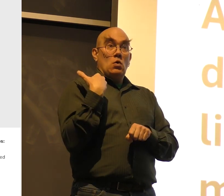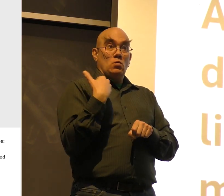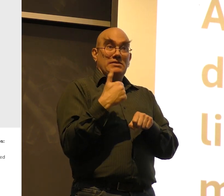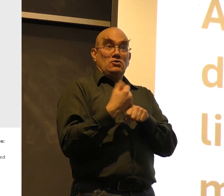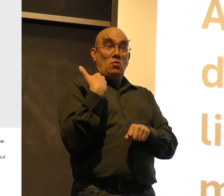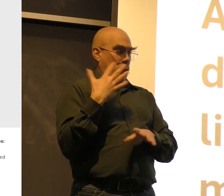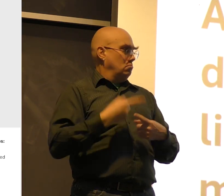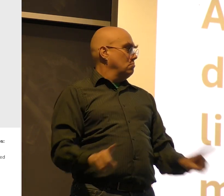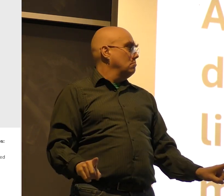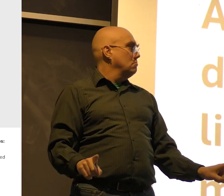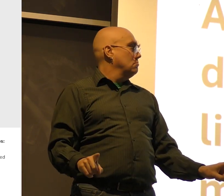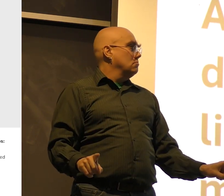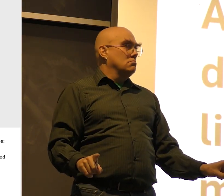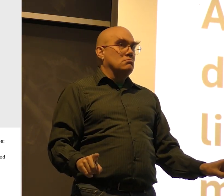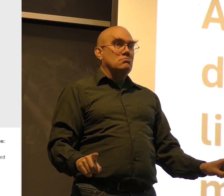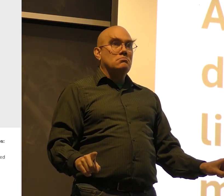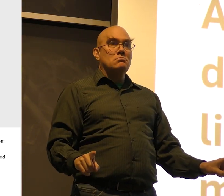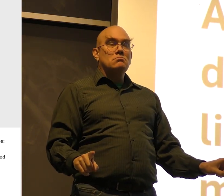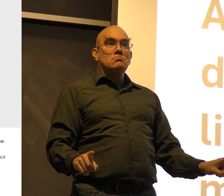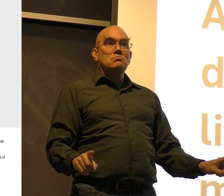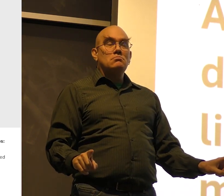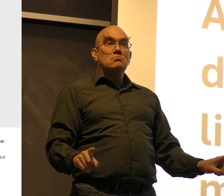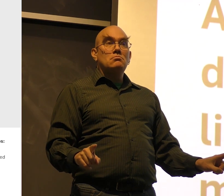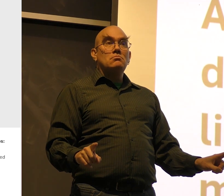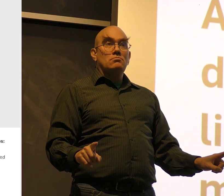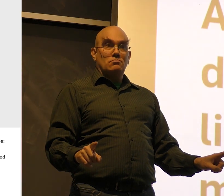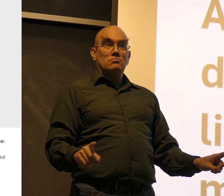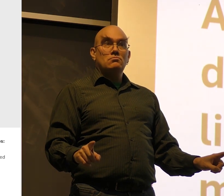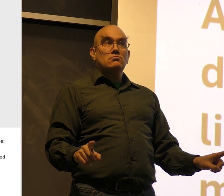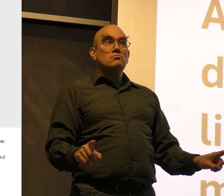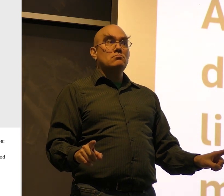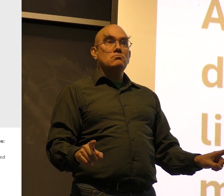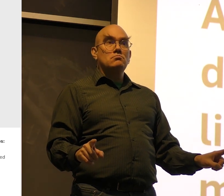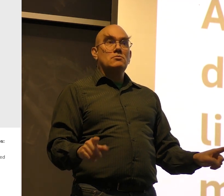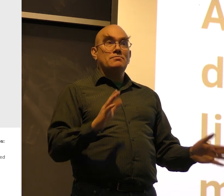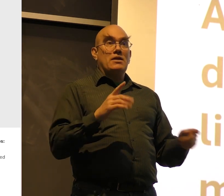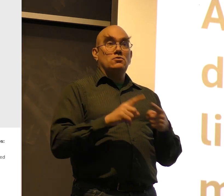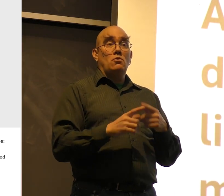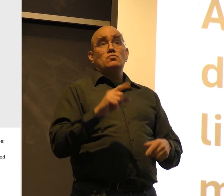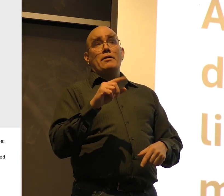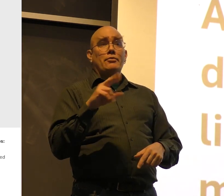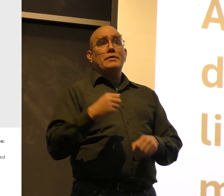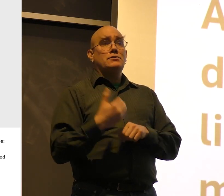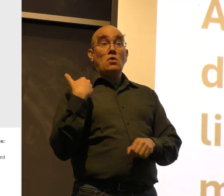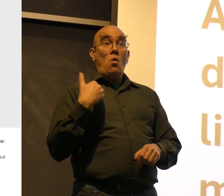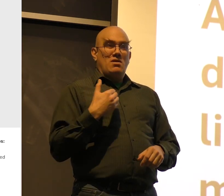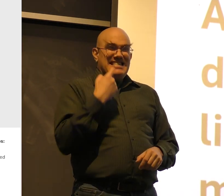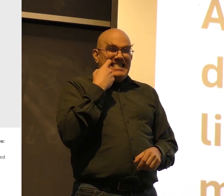my students, just from 10 years ago compared to now, are completely different. As compared to 20, 30 years